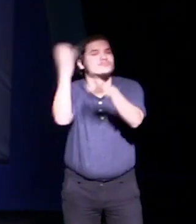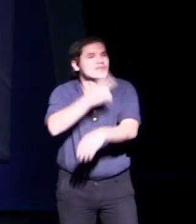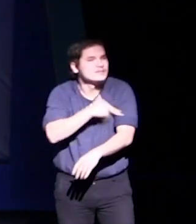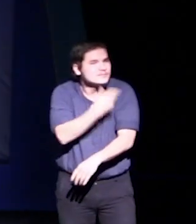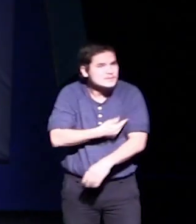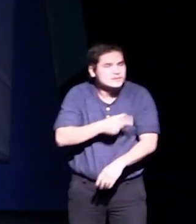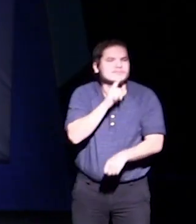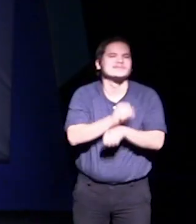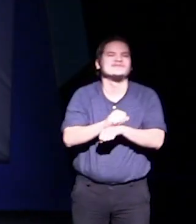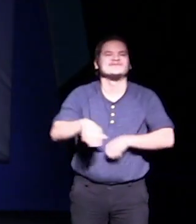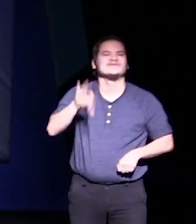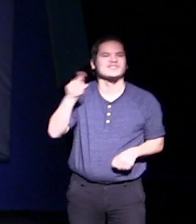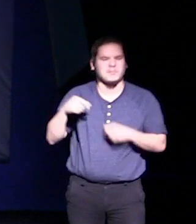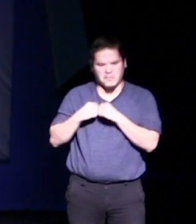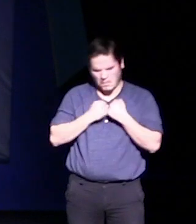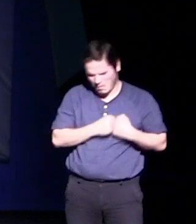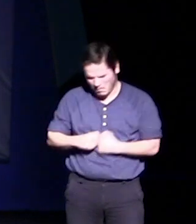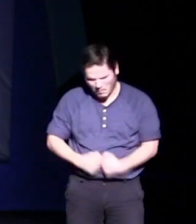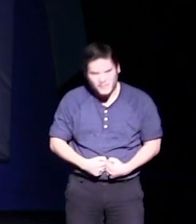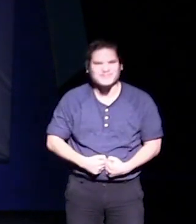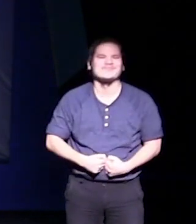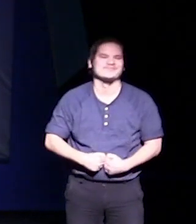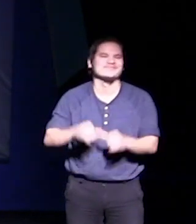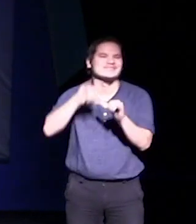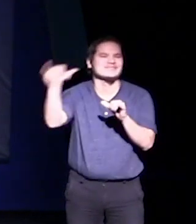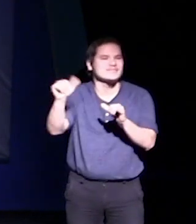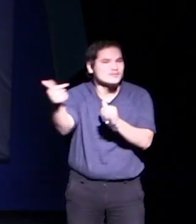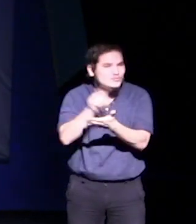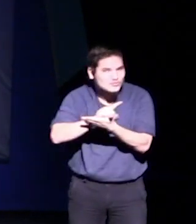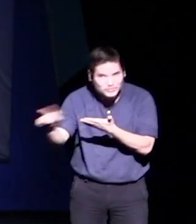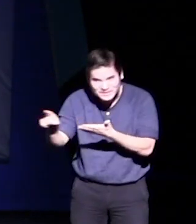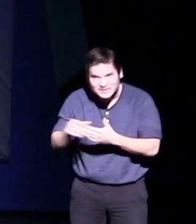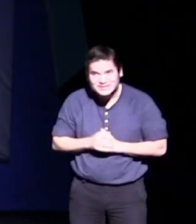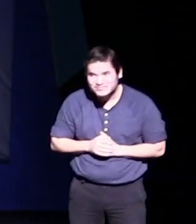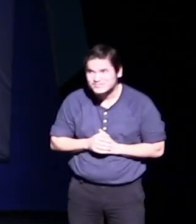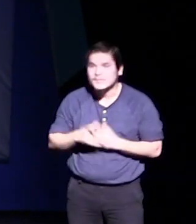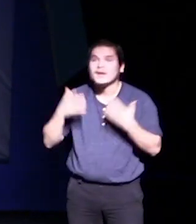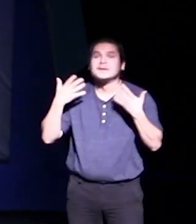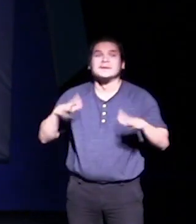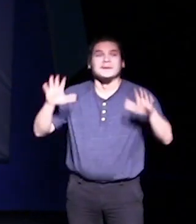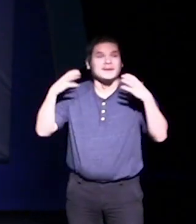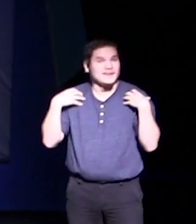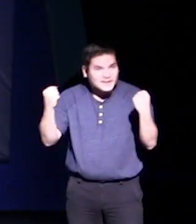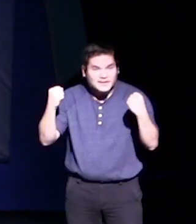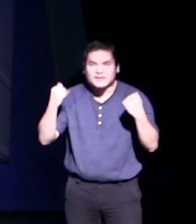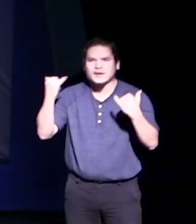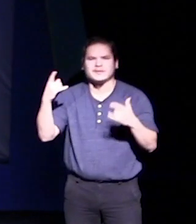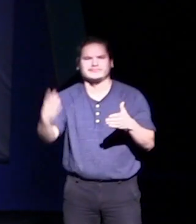then immediately left the scene. He was injured and rushed to the hospital, where he had to stay recovering for 10 weeks.